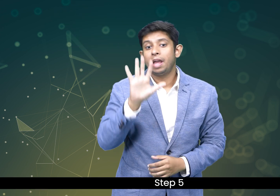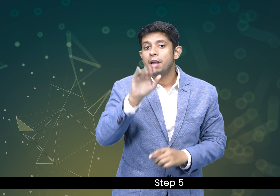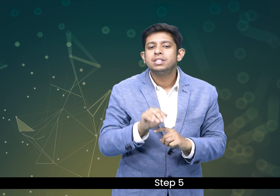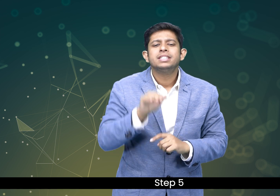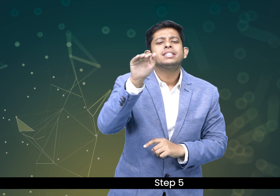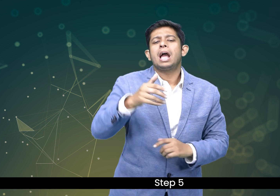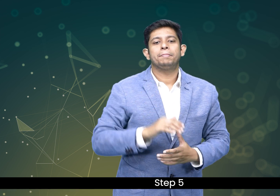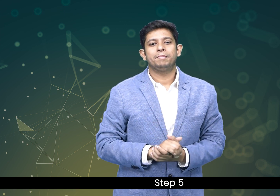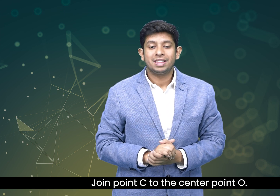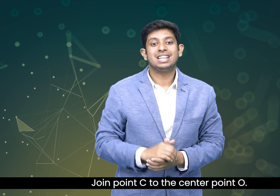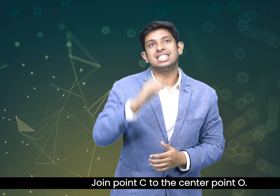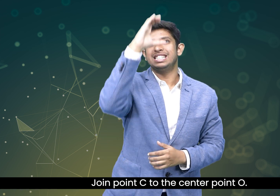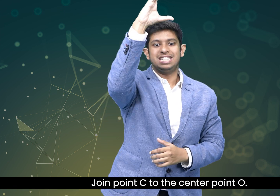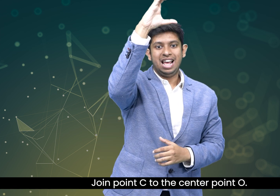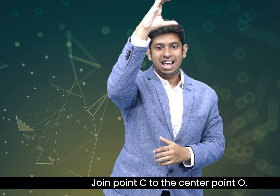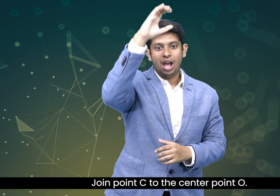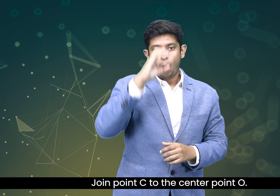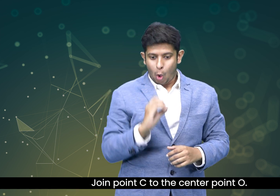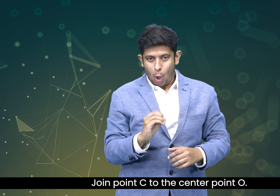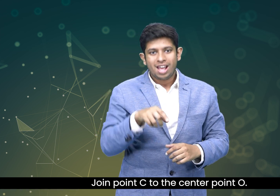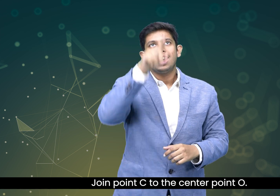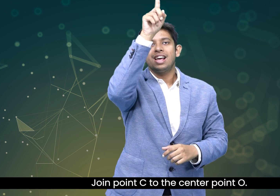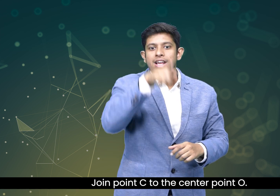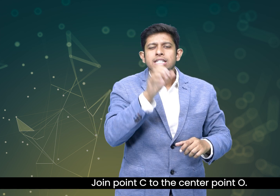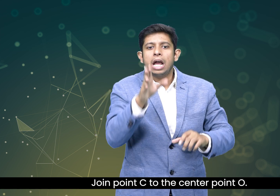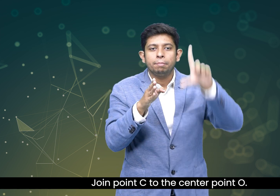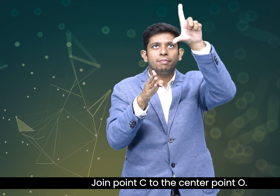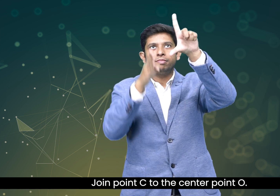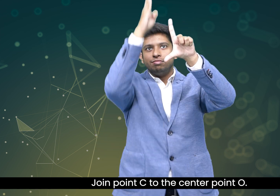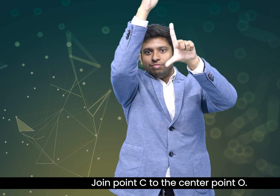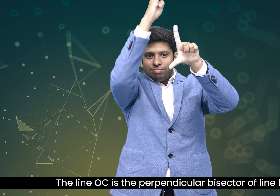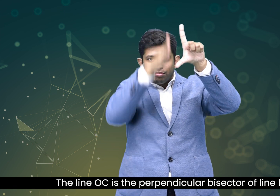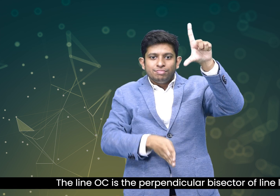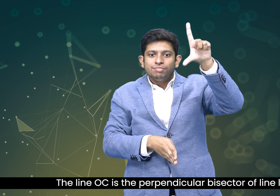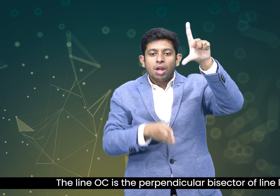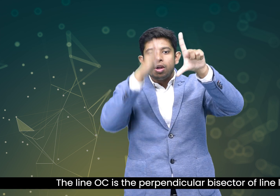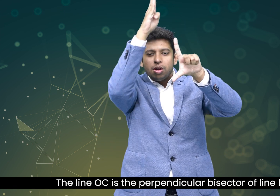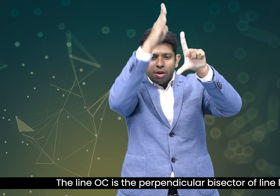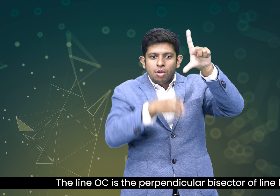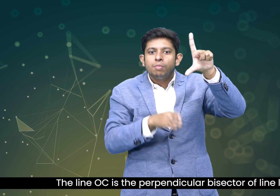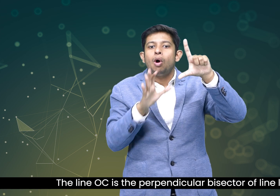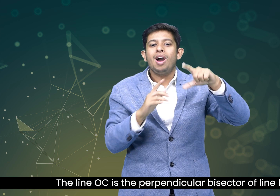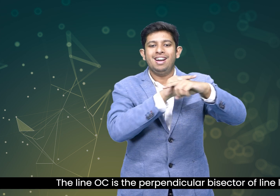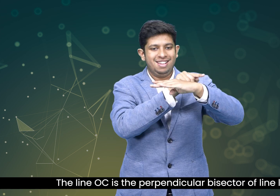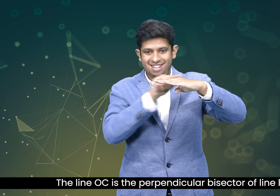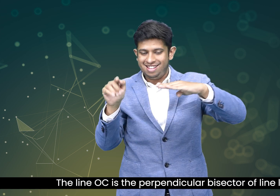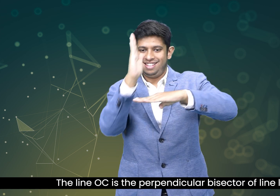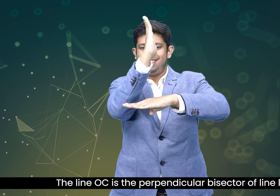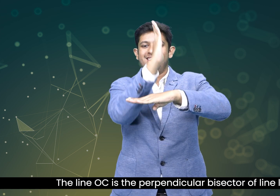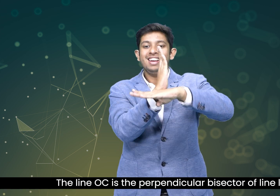Step 5. Join point C to the center point O. The line OC is the perpendicular bisector of